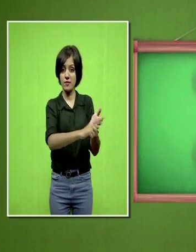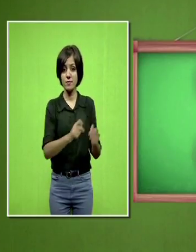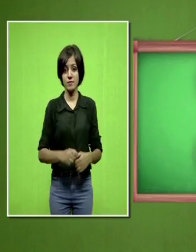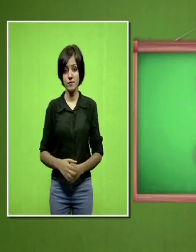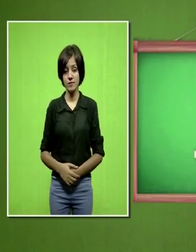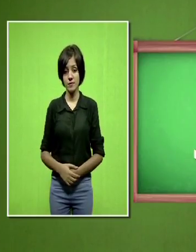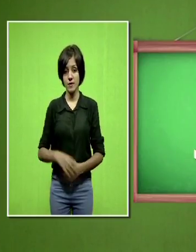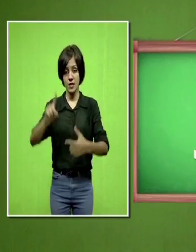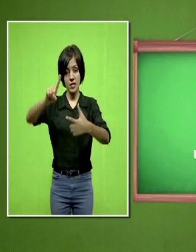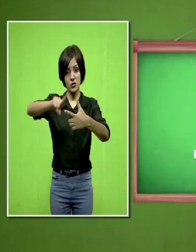J,